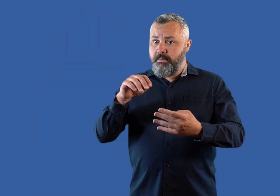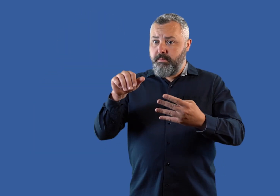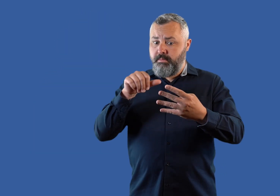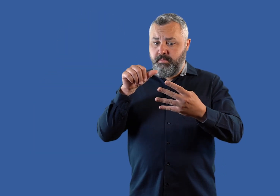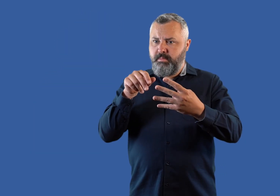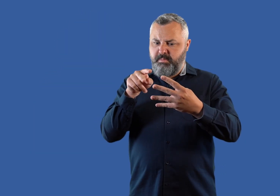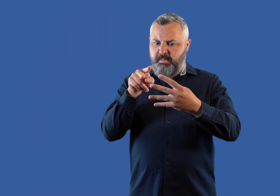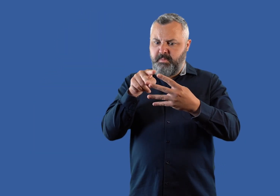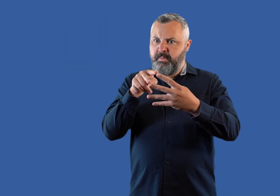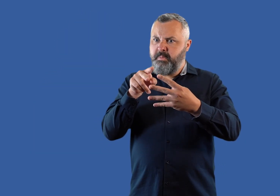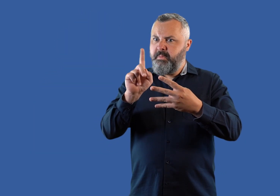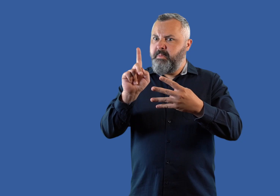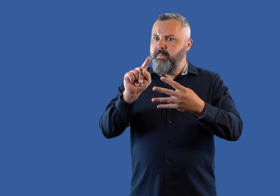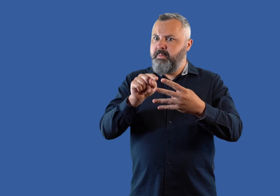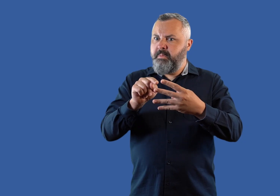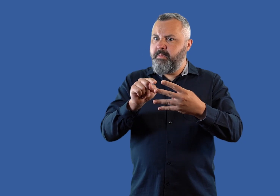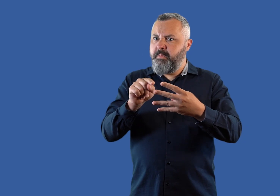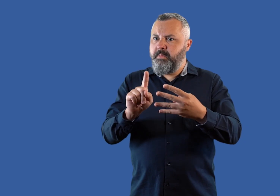Right. So, what are these?